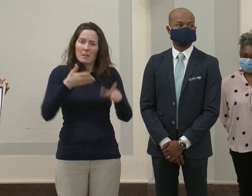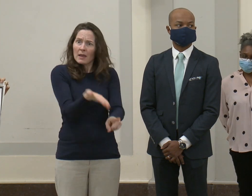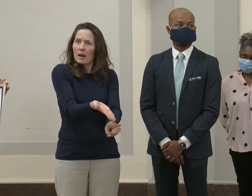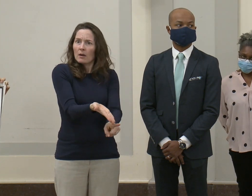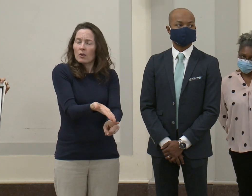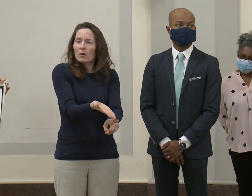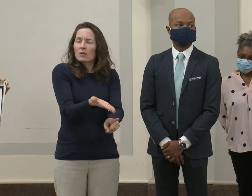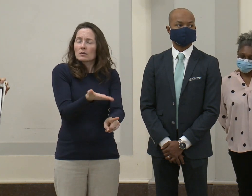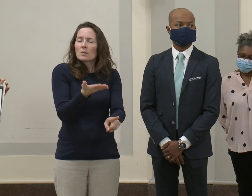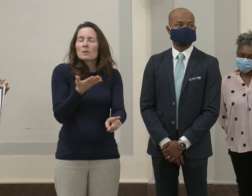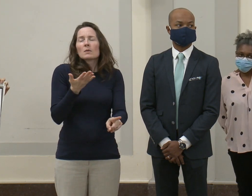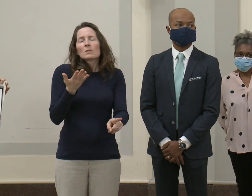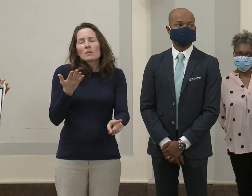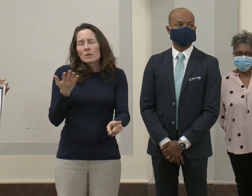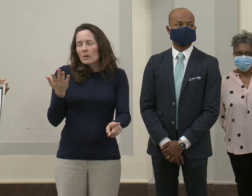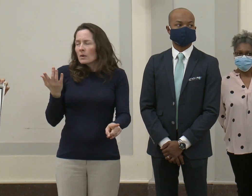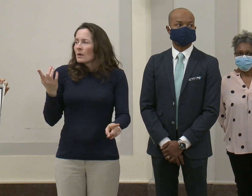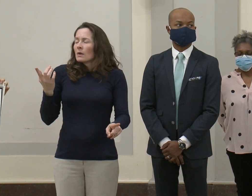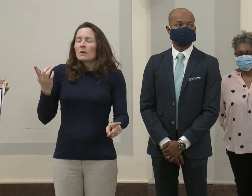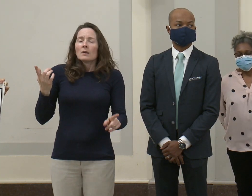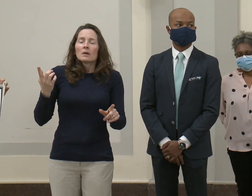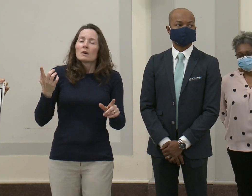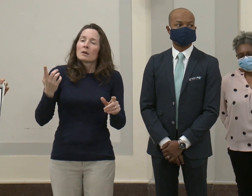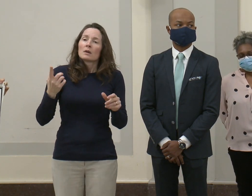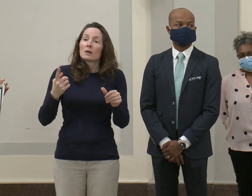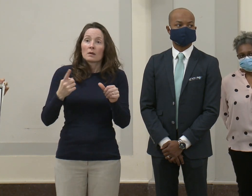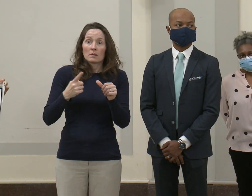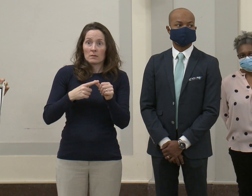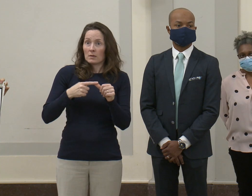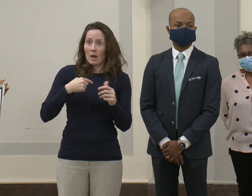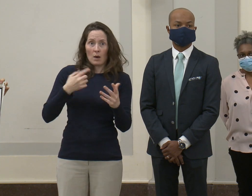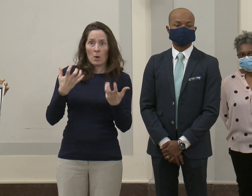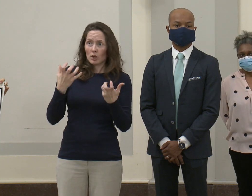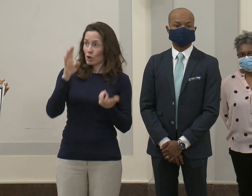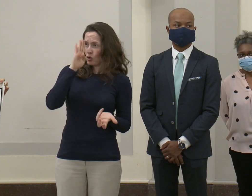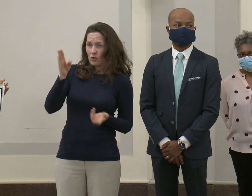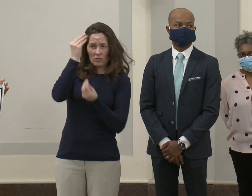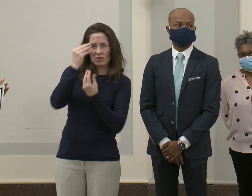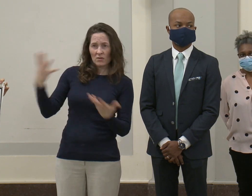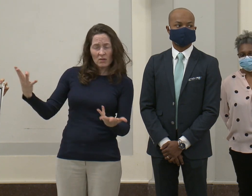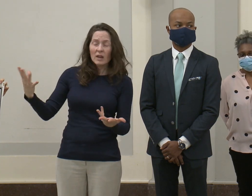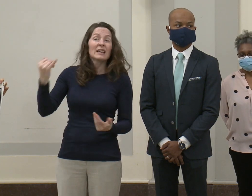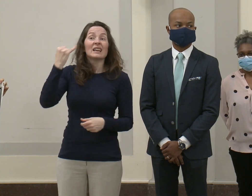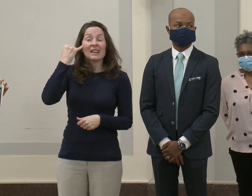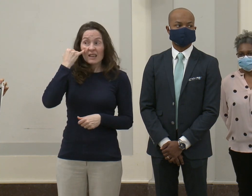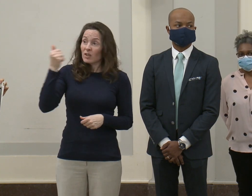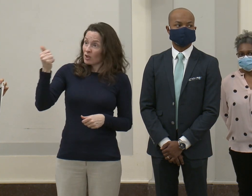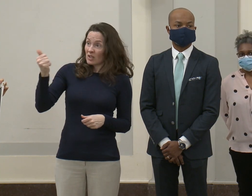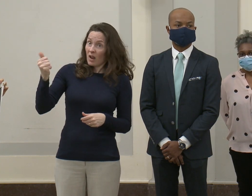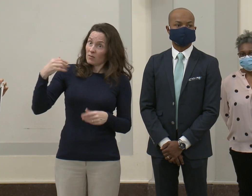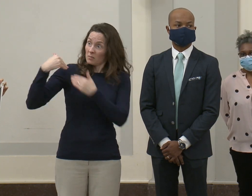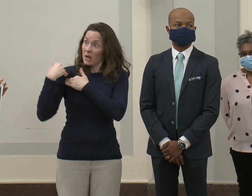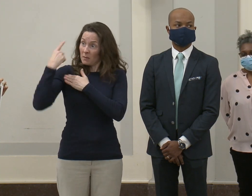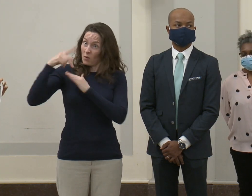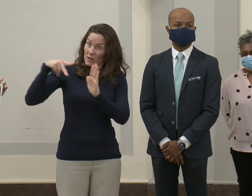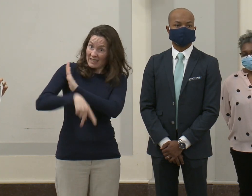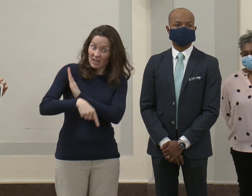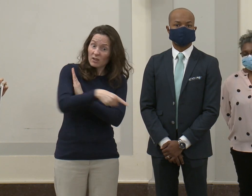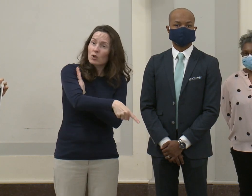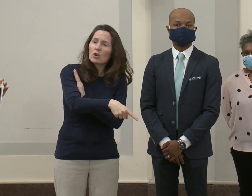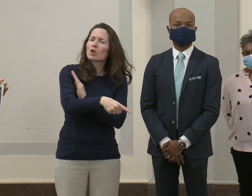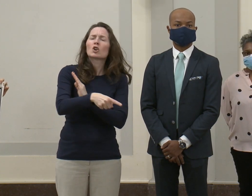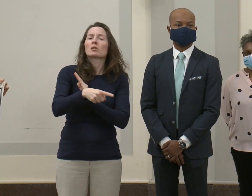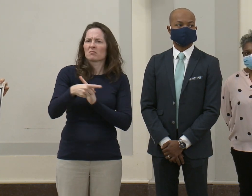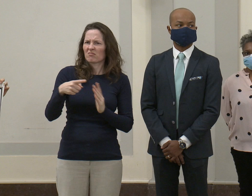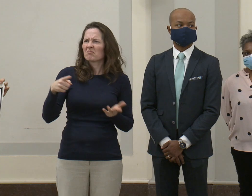to the person or persons who did that. You are a coward, you are a scum, and we will find you. we will hold you accountable. That